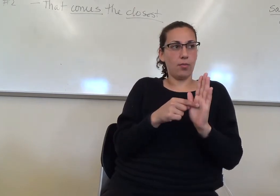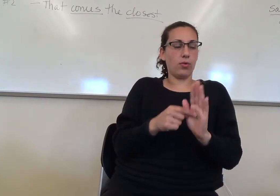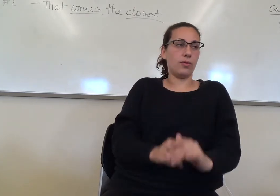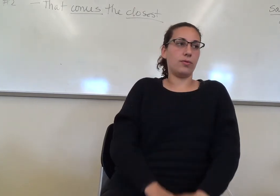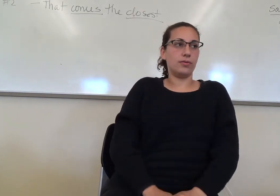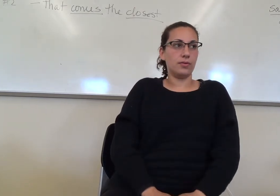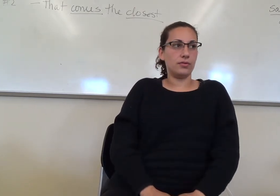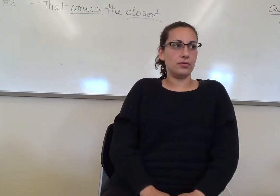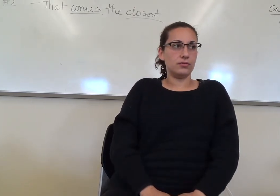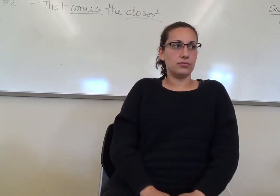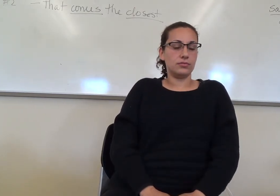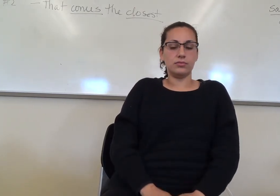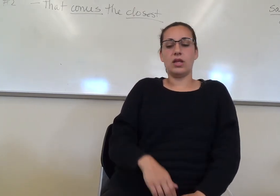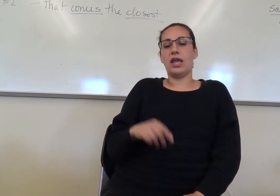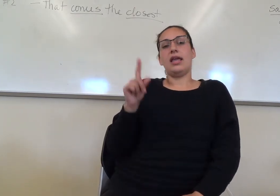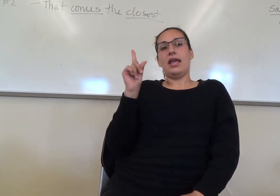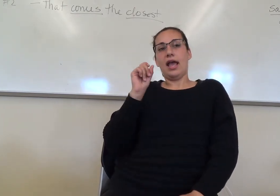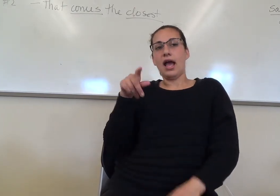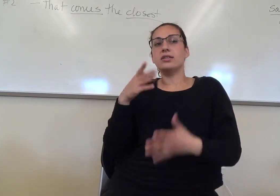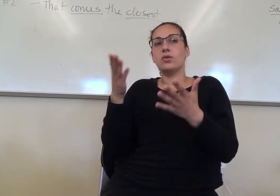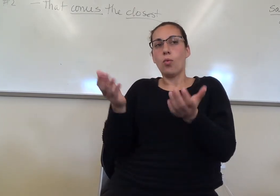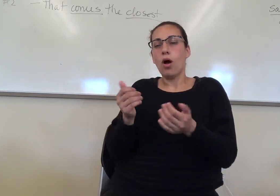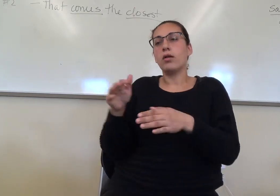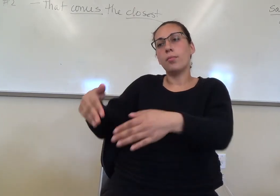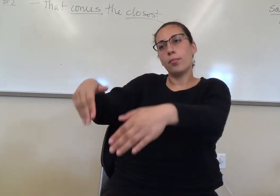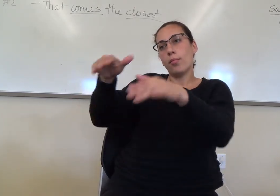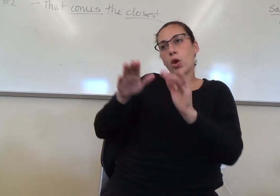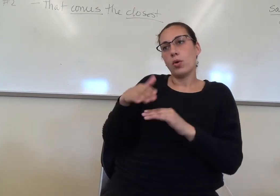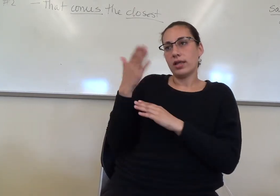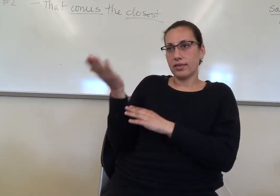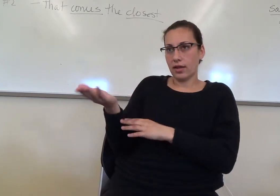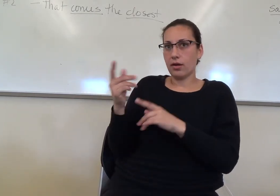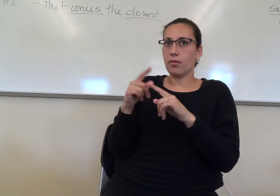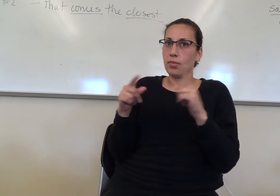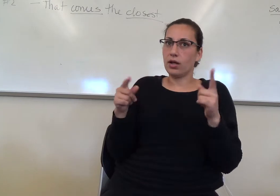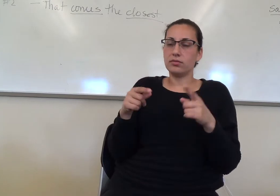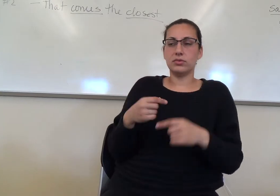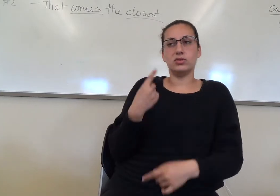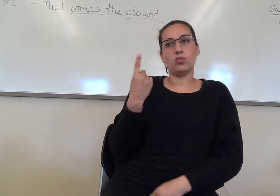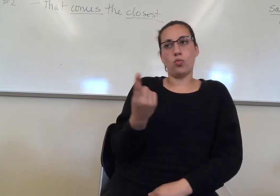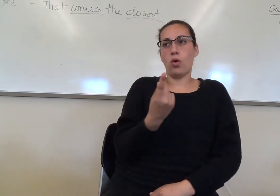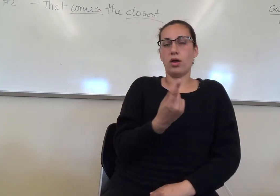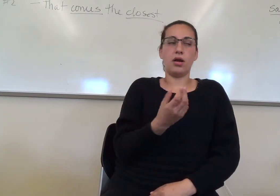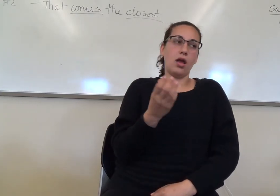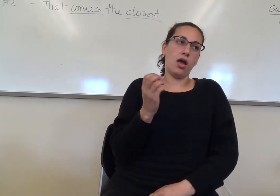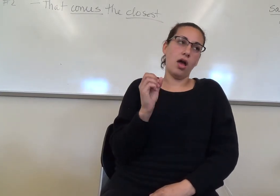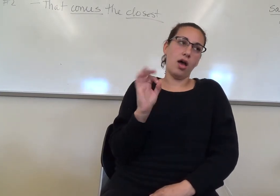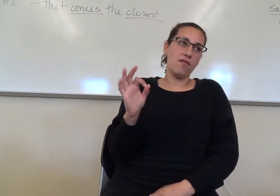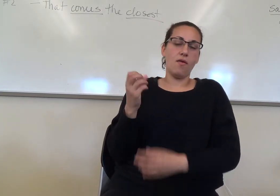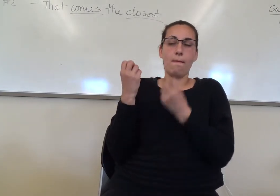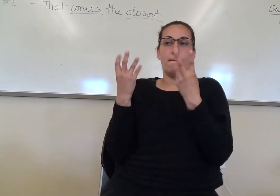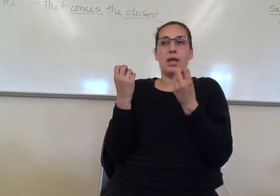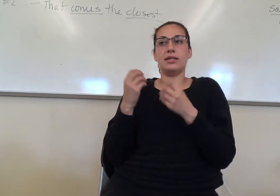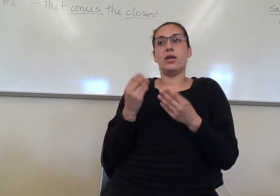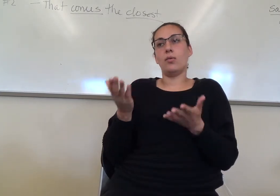He asked to be buried there, but he's only one of many. Does that make sense to